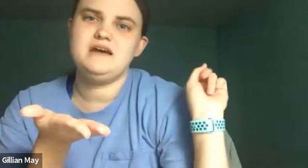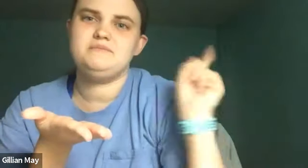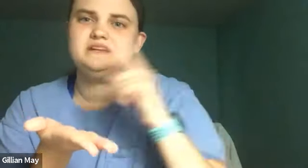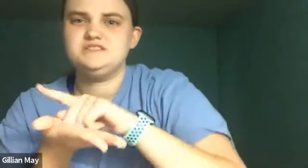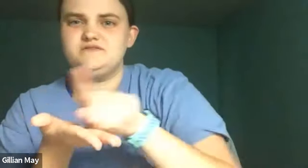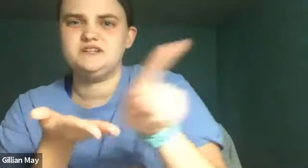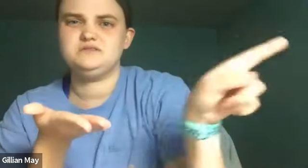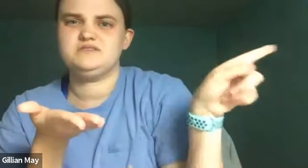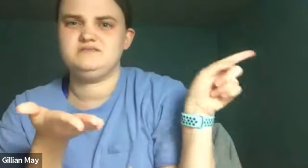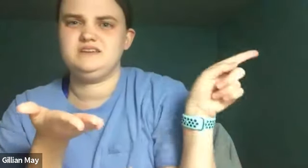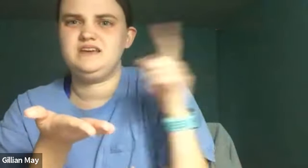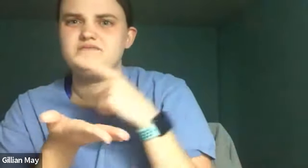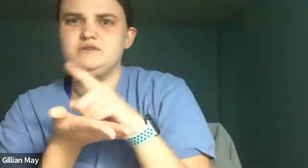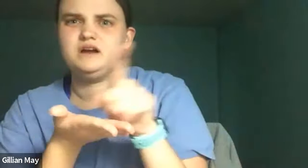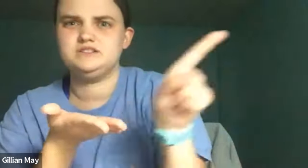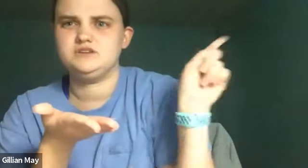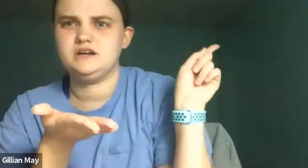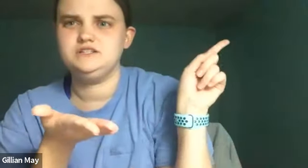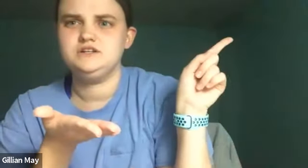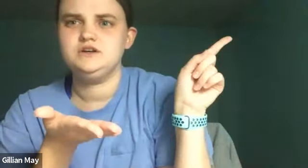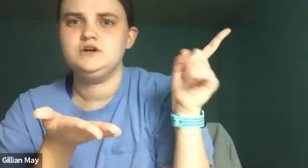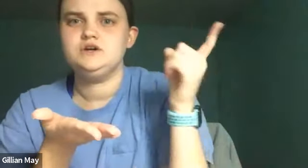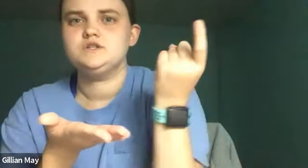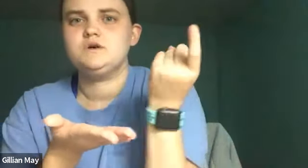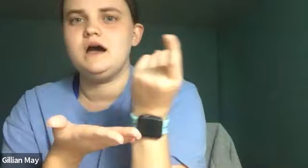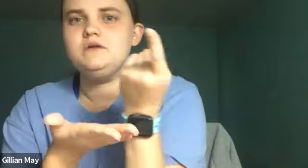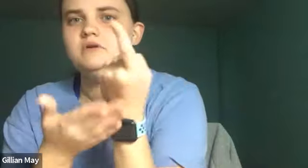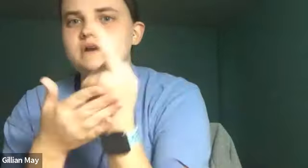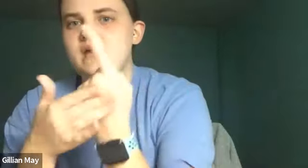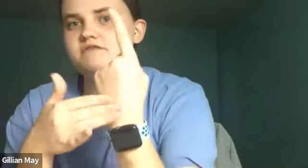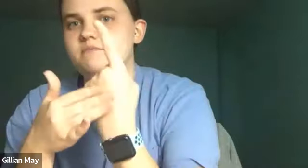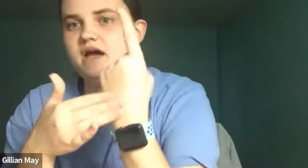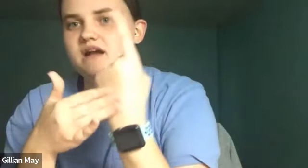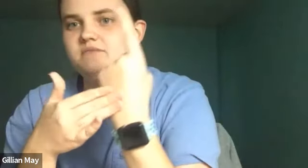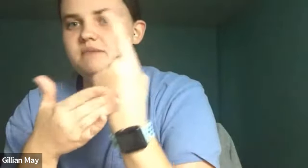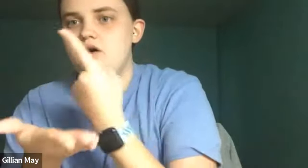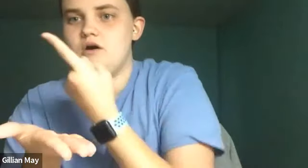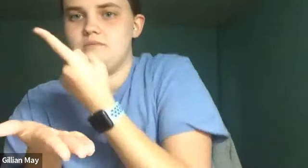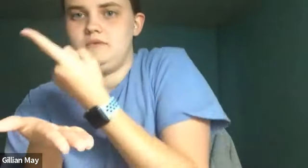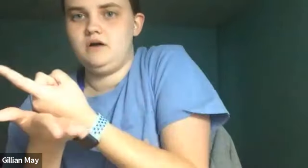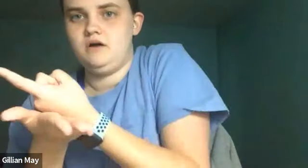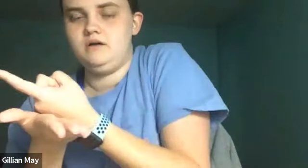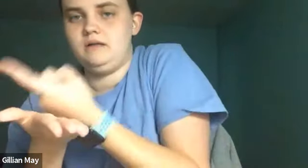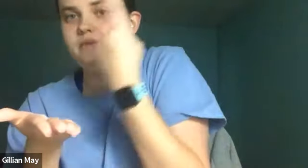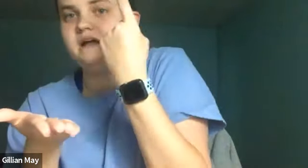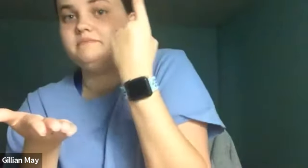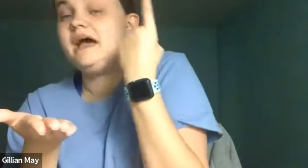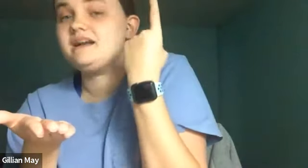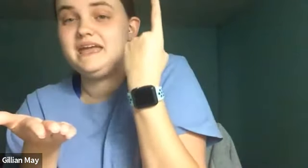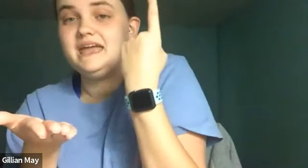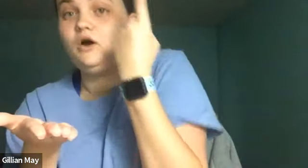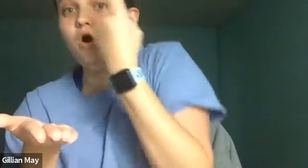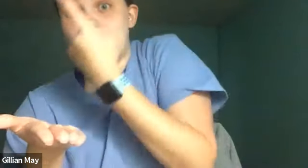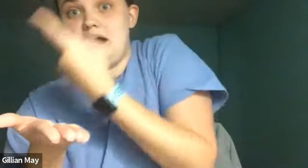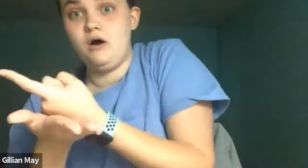but it can feel kind of strange. So I will already have the back of my palm, like back of my hand on my